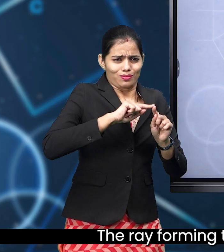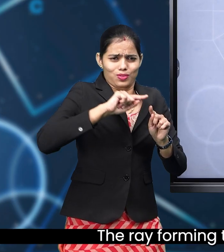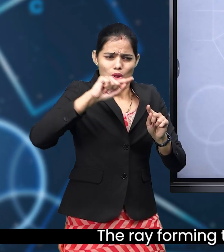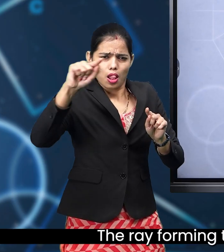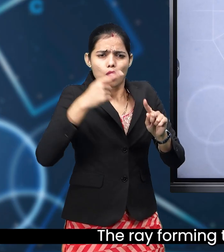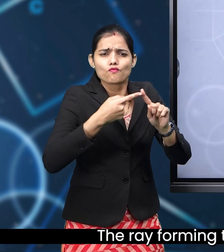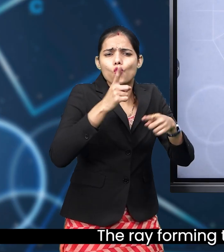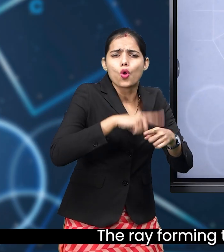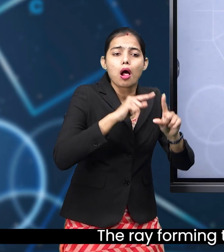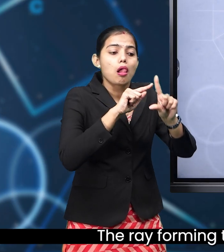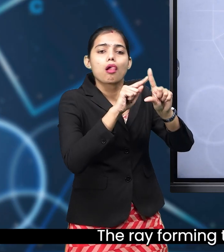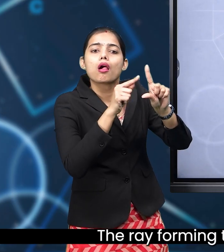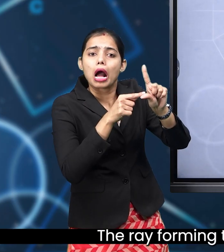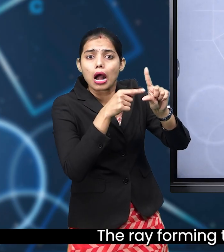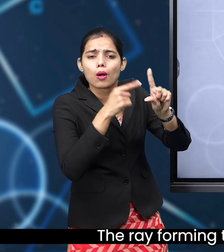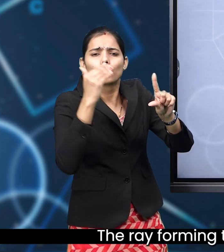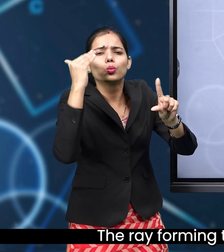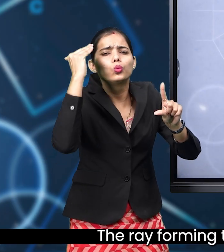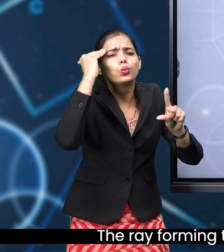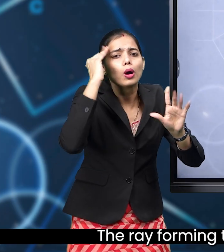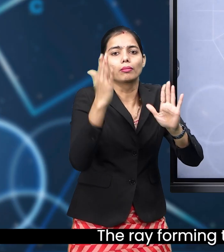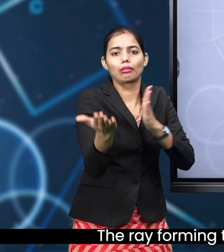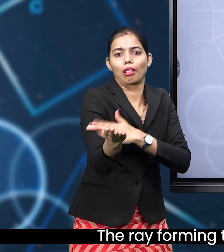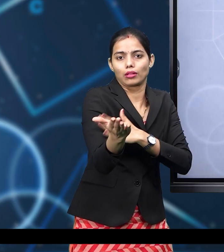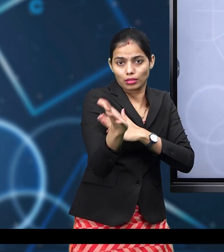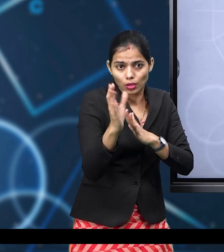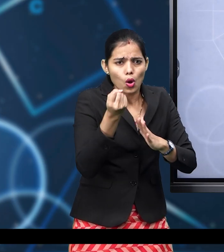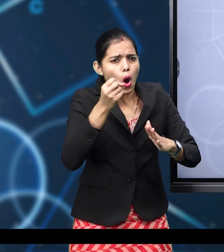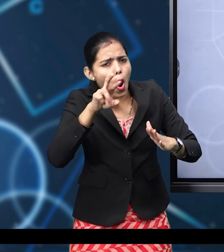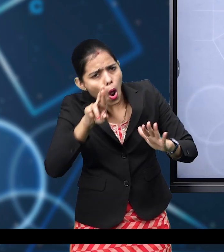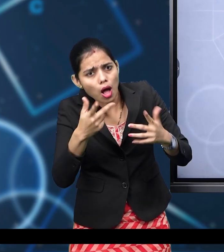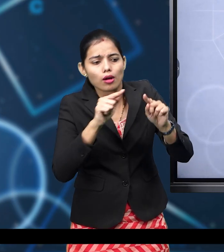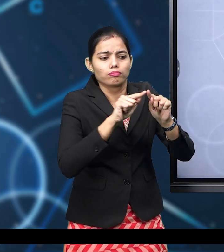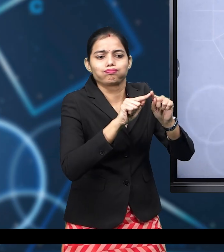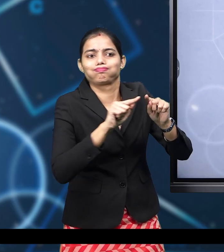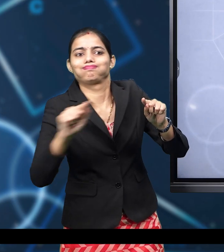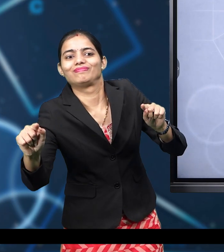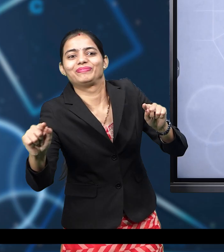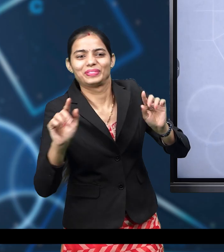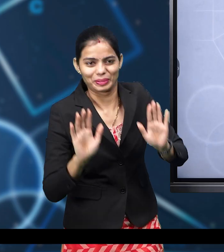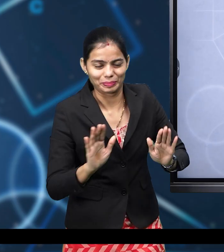The ray forming the angle are known as its arms or sides.